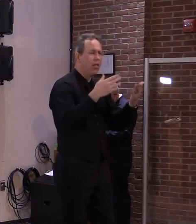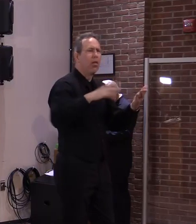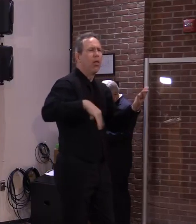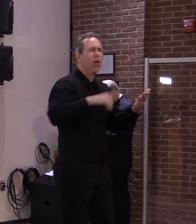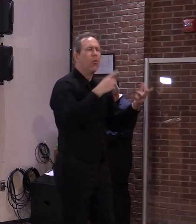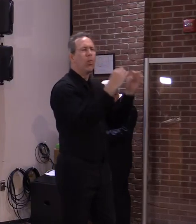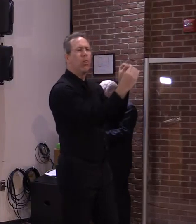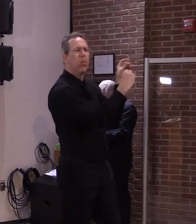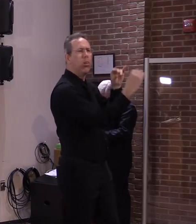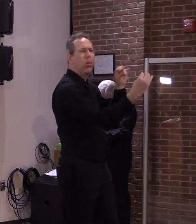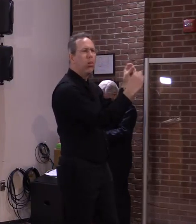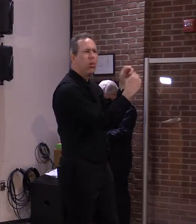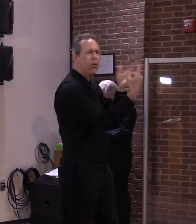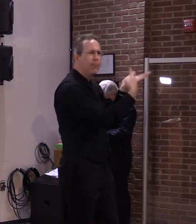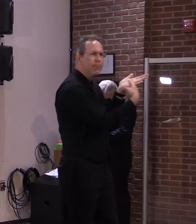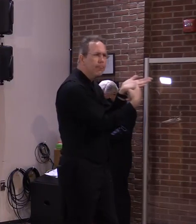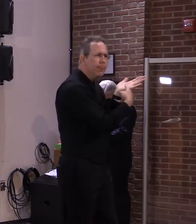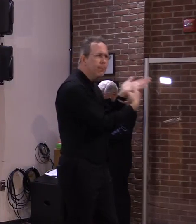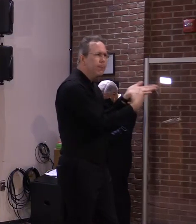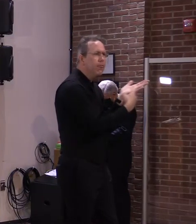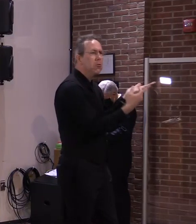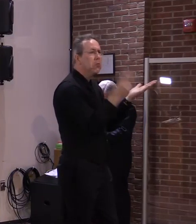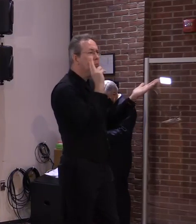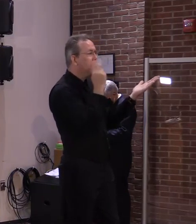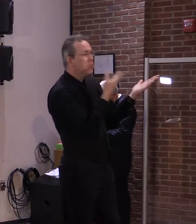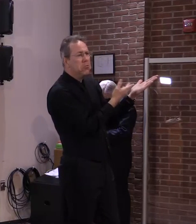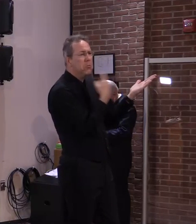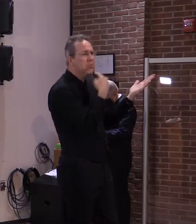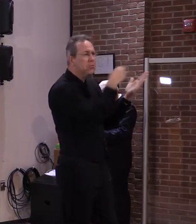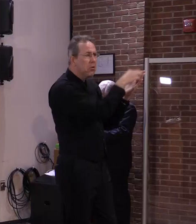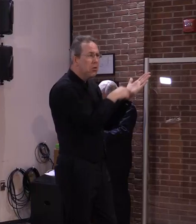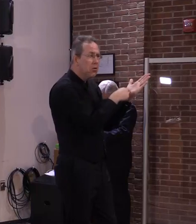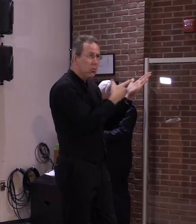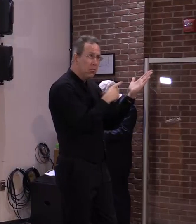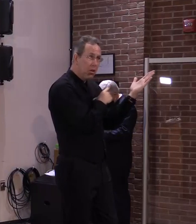efforts. We'll see again what happens as a result of some of the